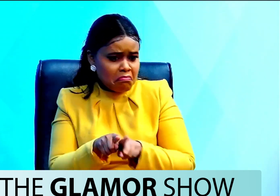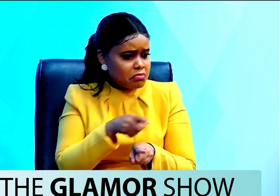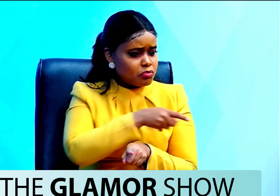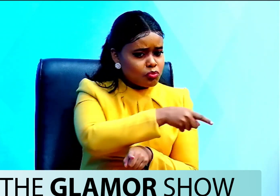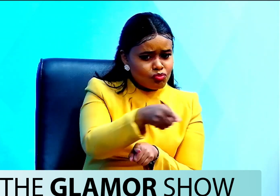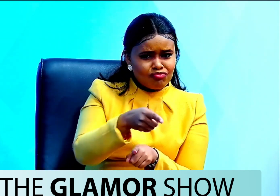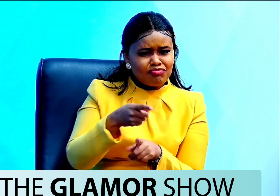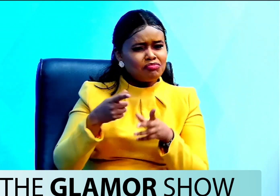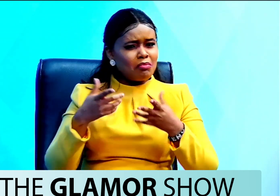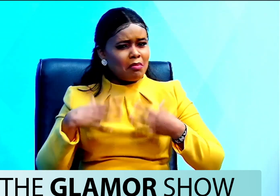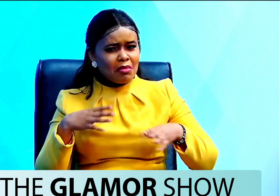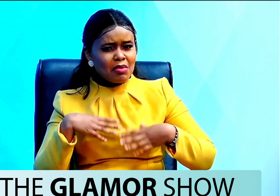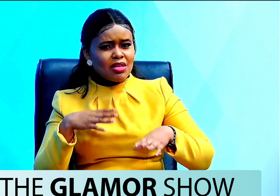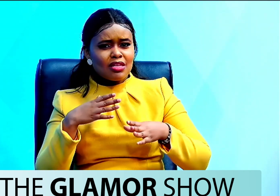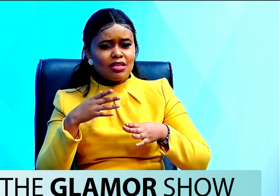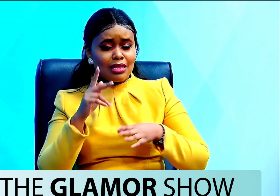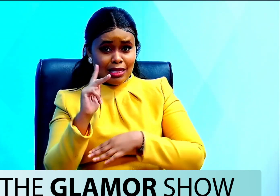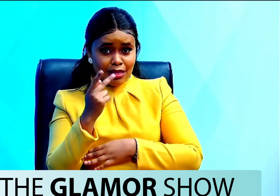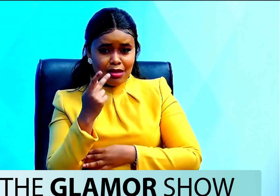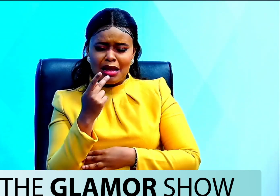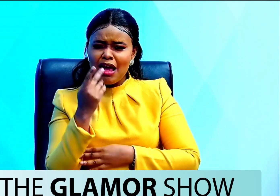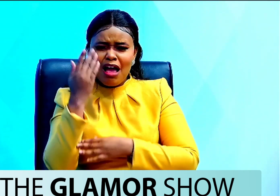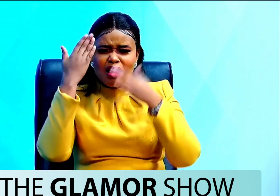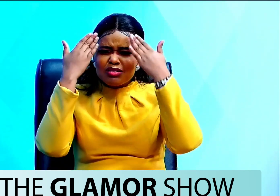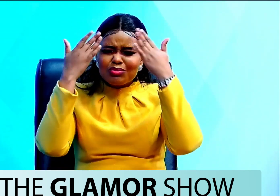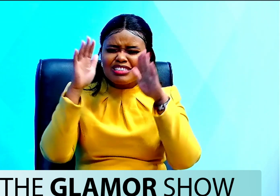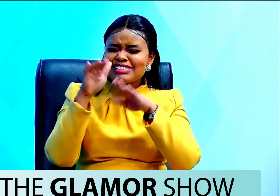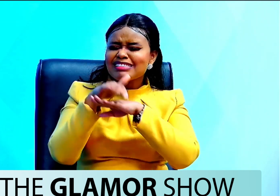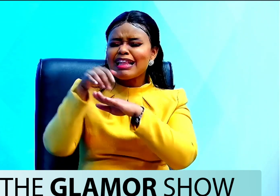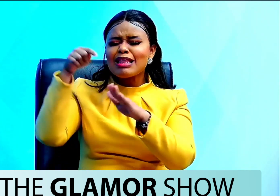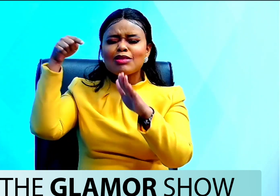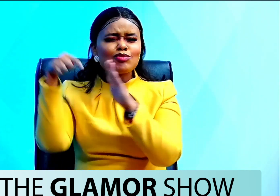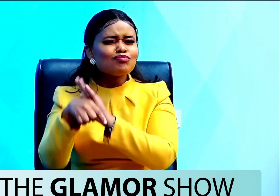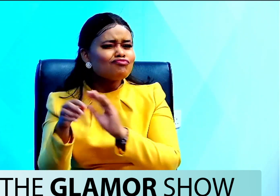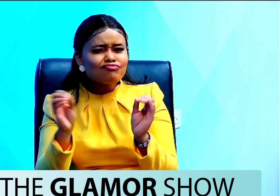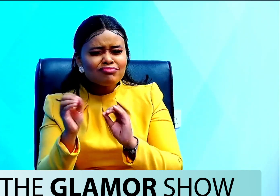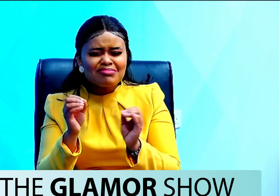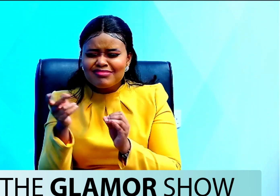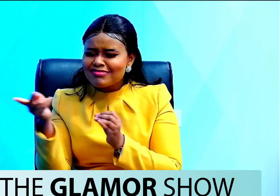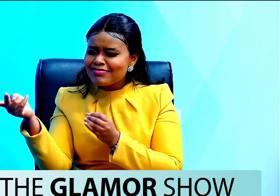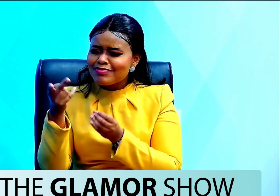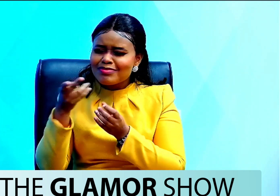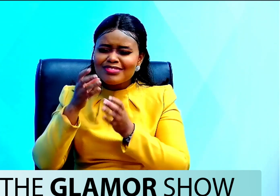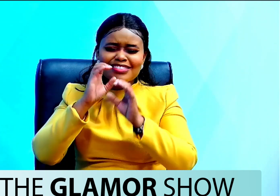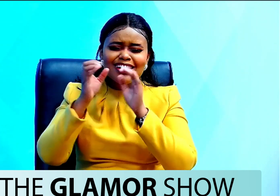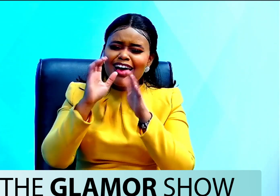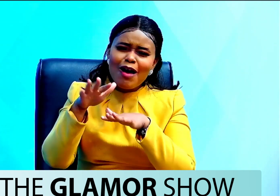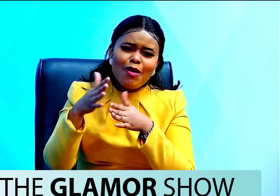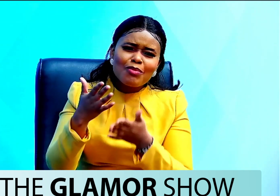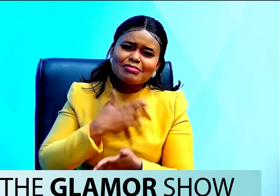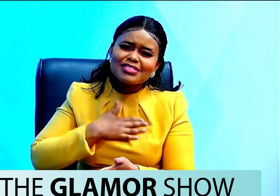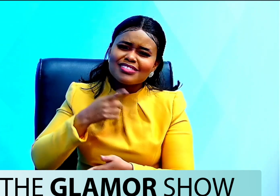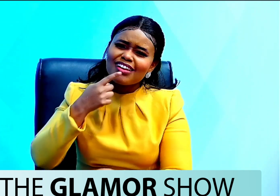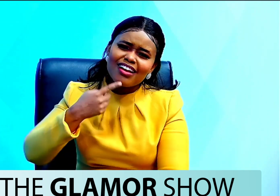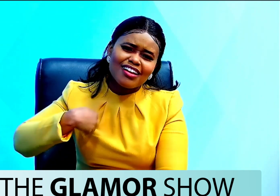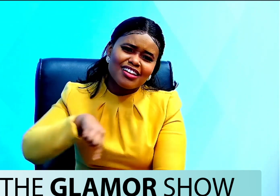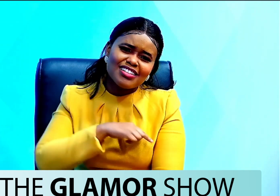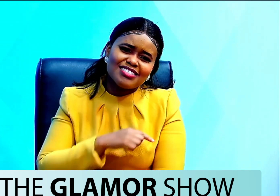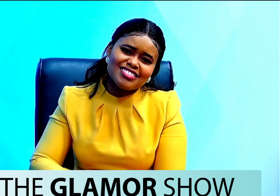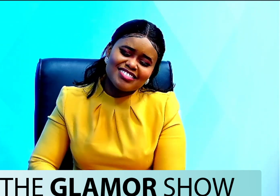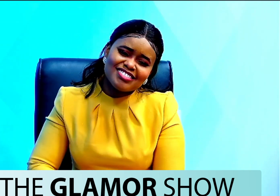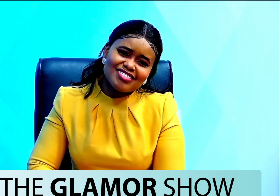not so easy. You have people who speak Swahili more than English, or how was it? Because